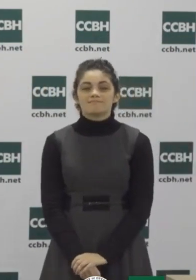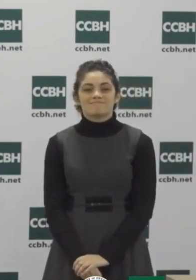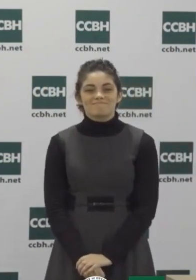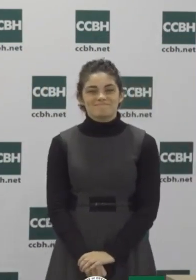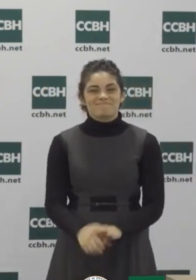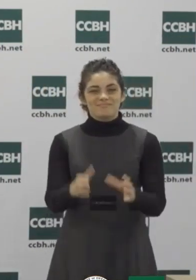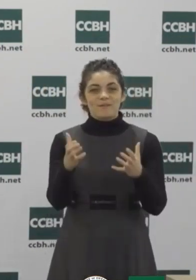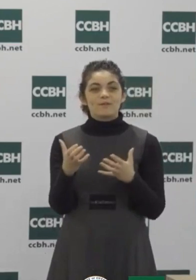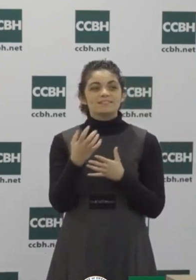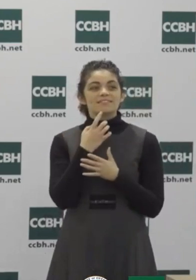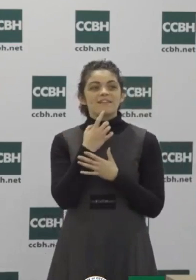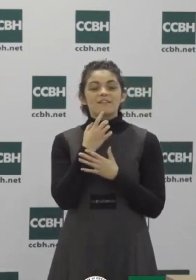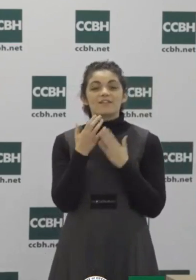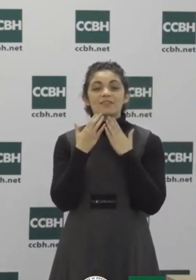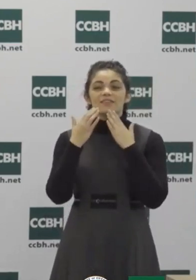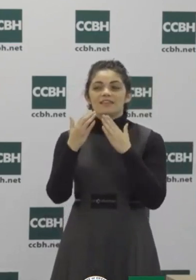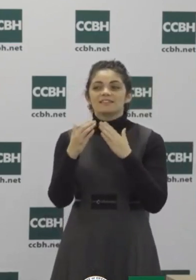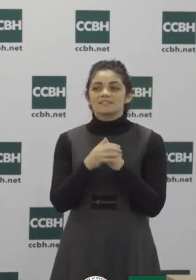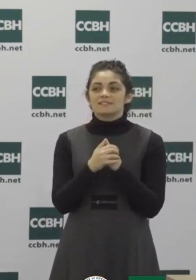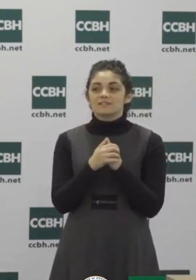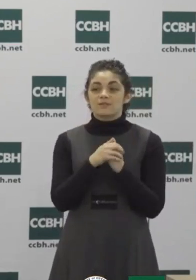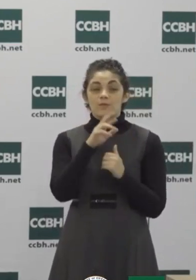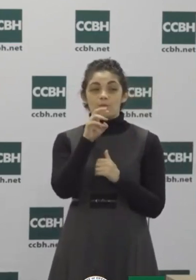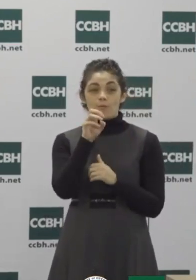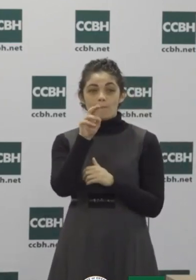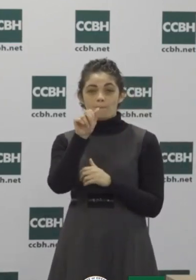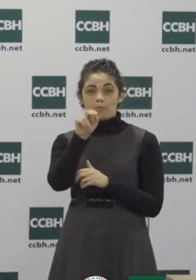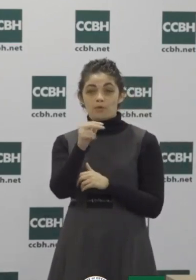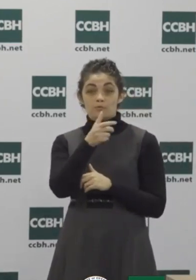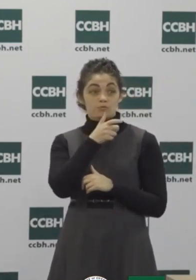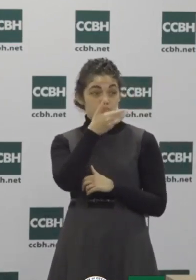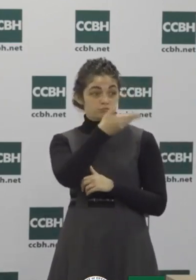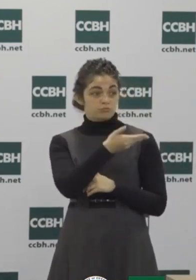I'd like first to thank Ramona, who has served